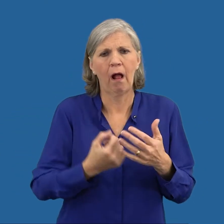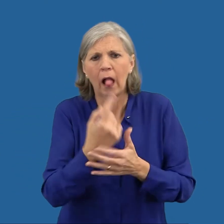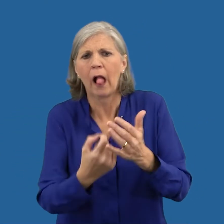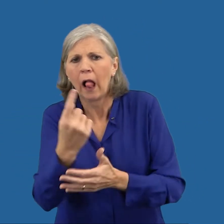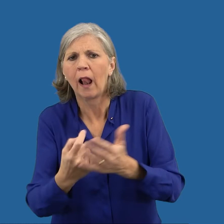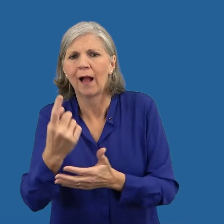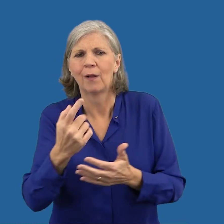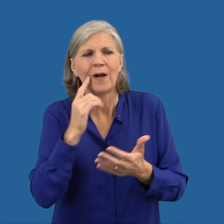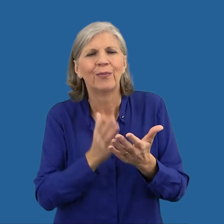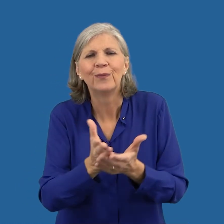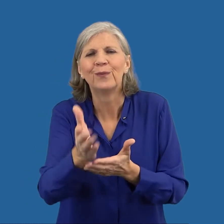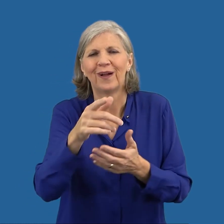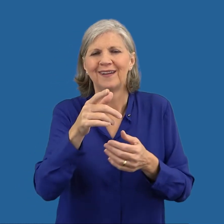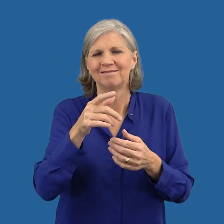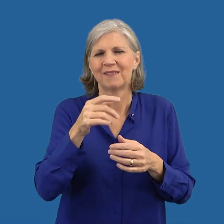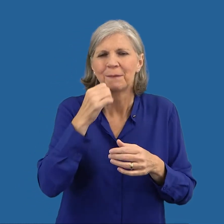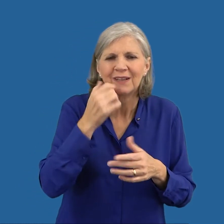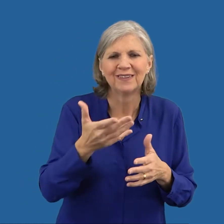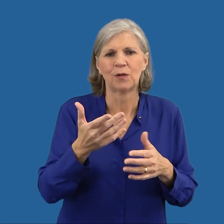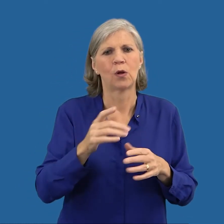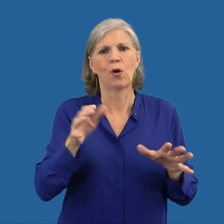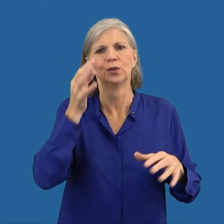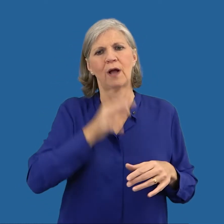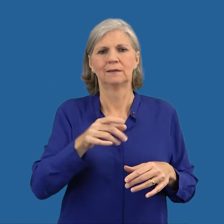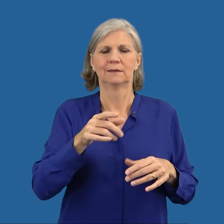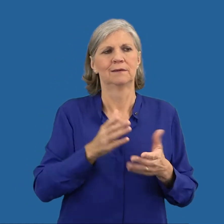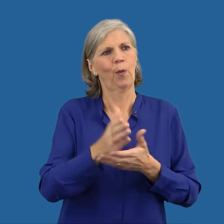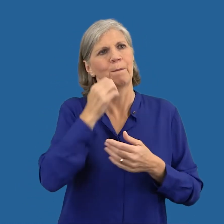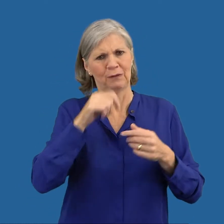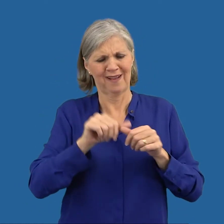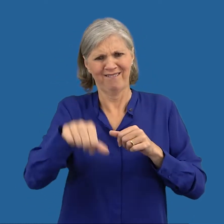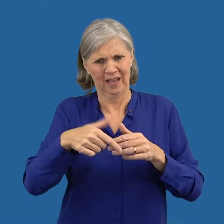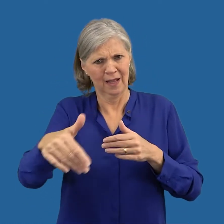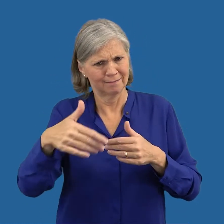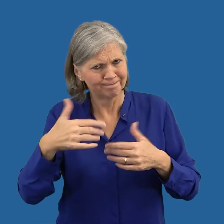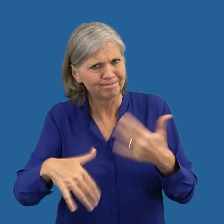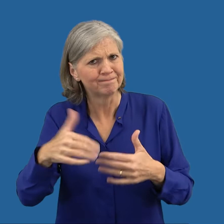Experiencing pain at other times during your cycle, not just during your periods.